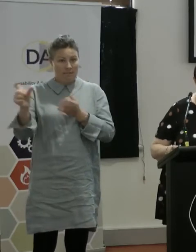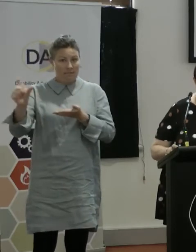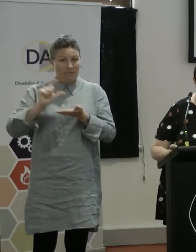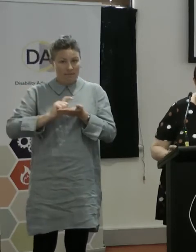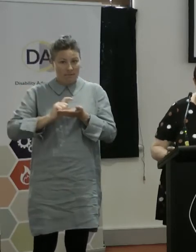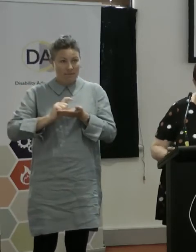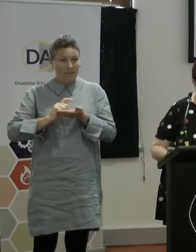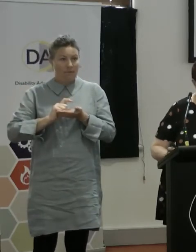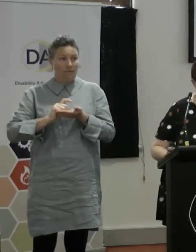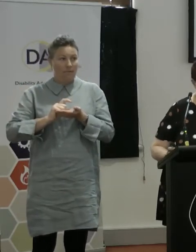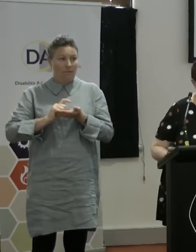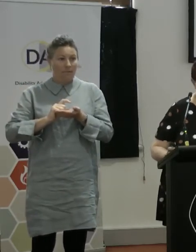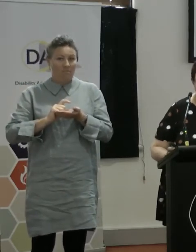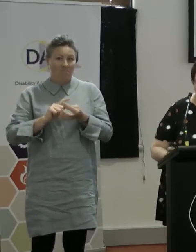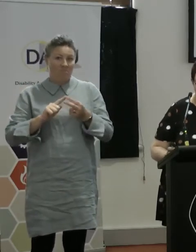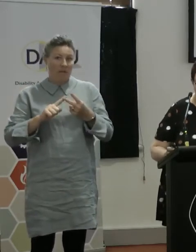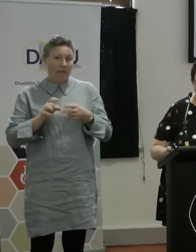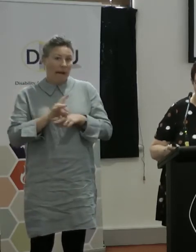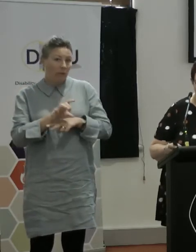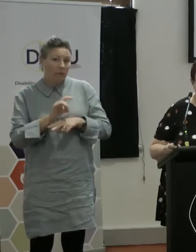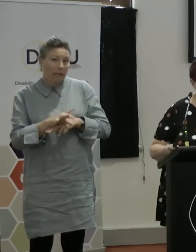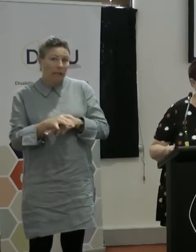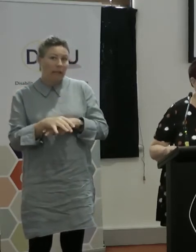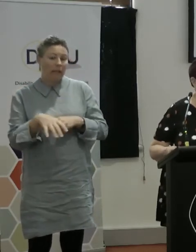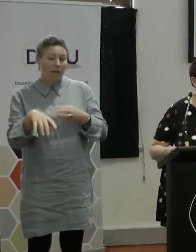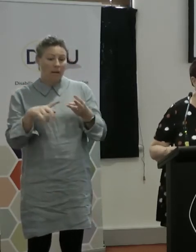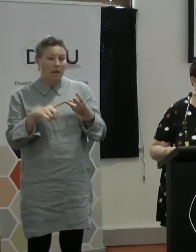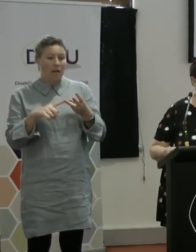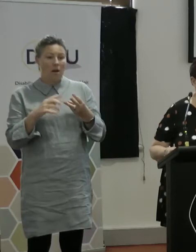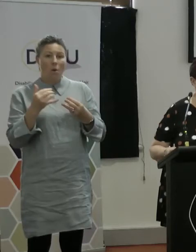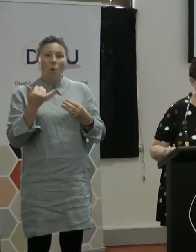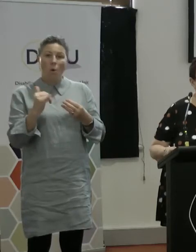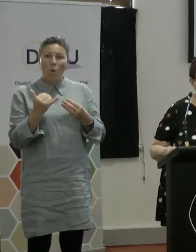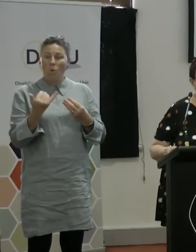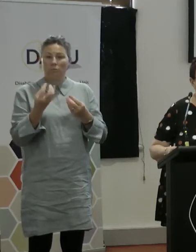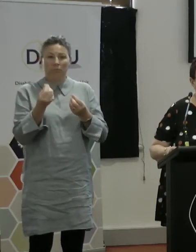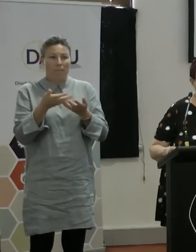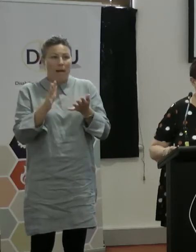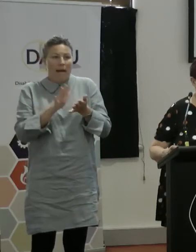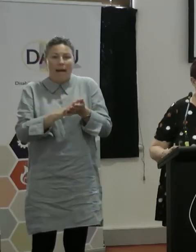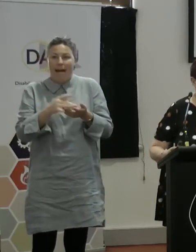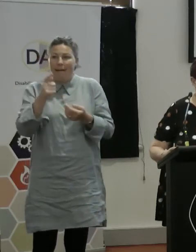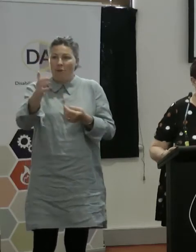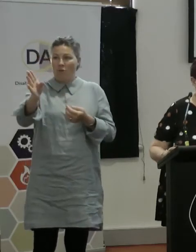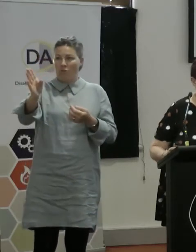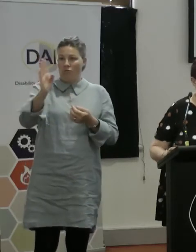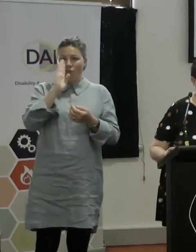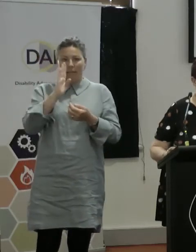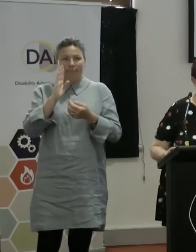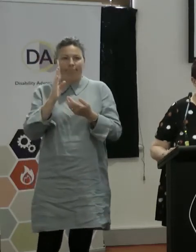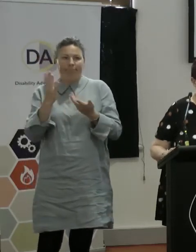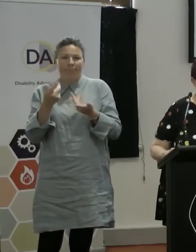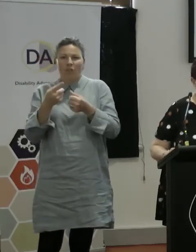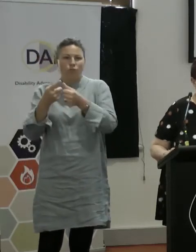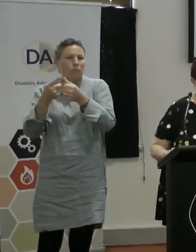a counselling, or through a direct personal response, and that is to hold the